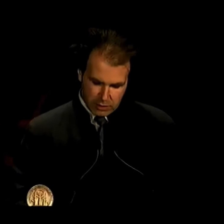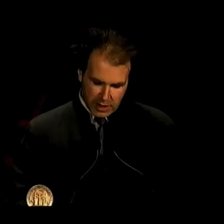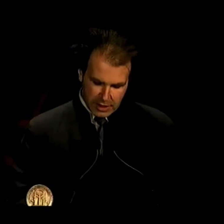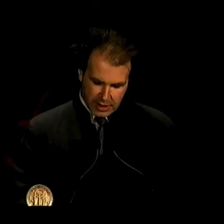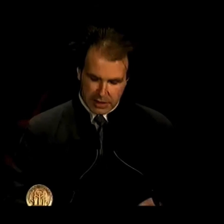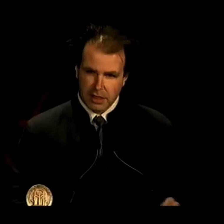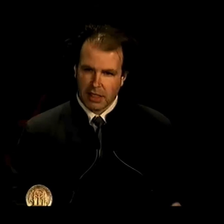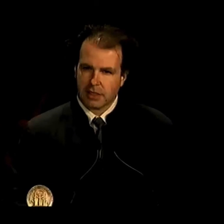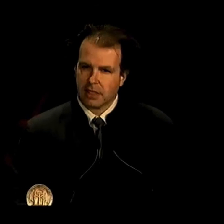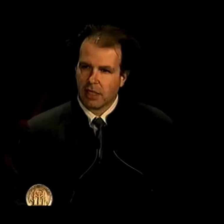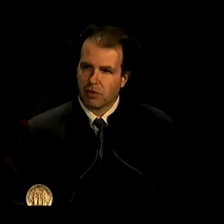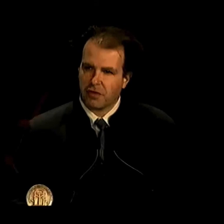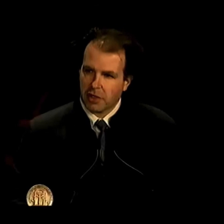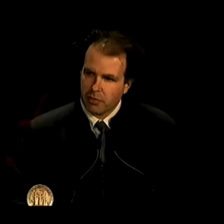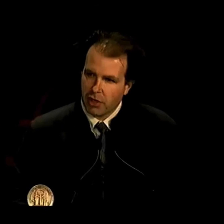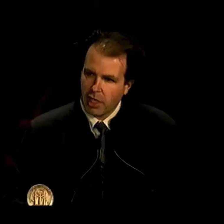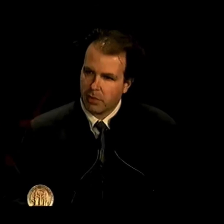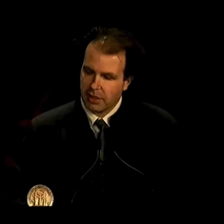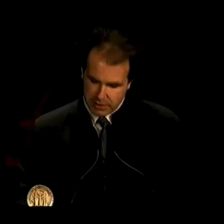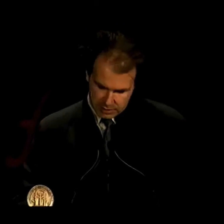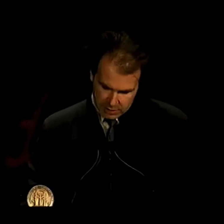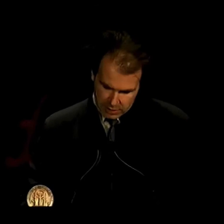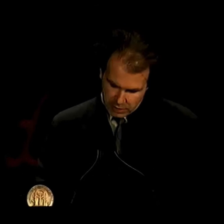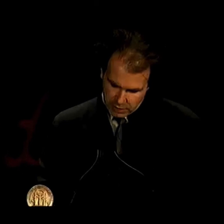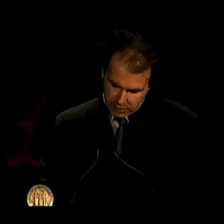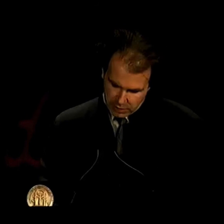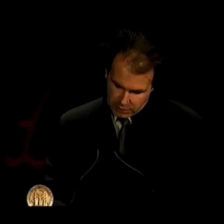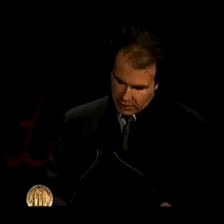Telluride, and Sundance, and we're very proud by this, to see our